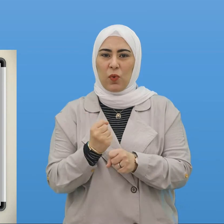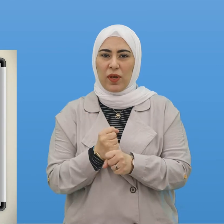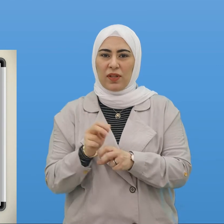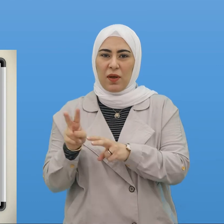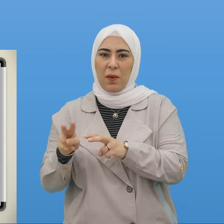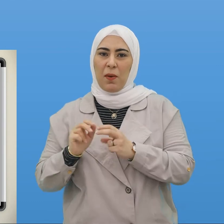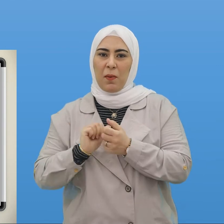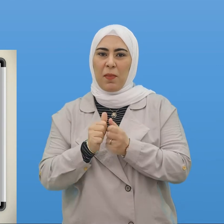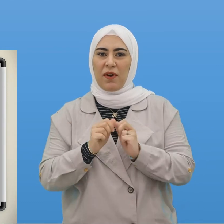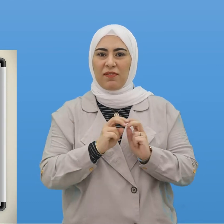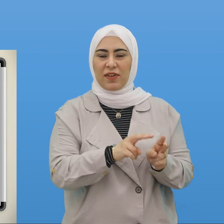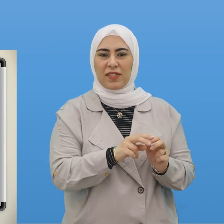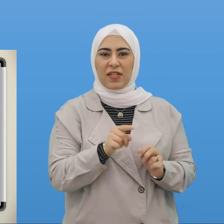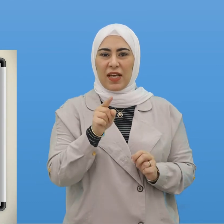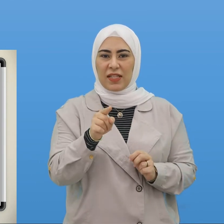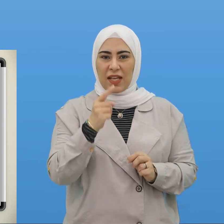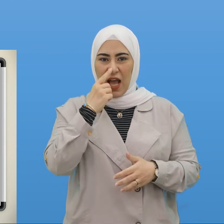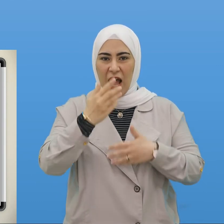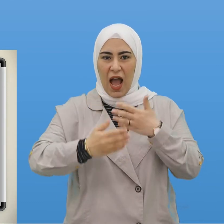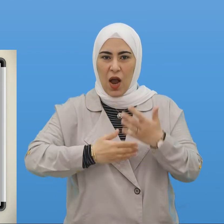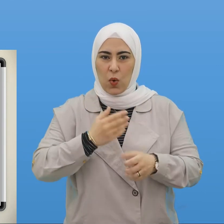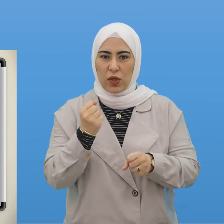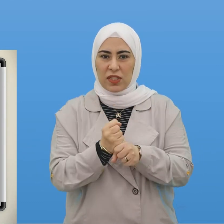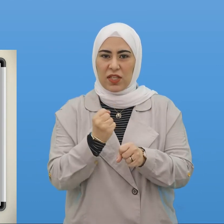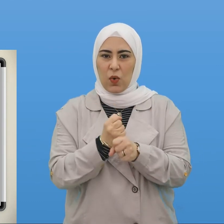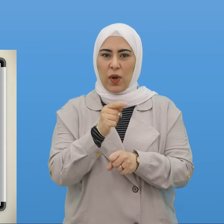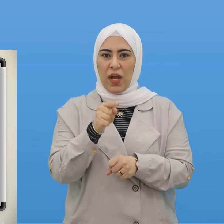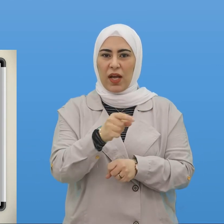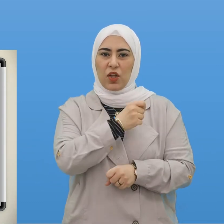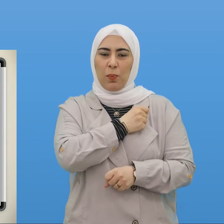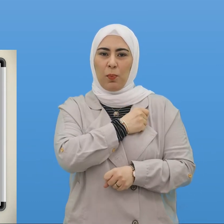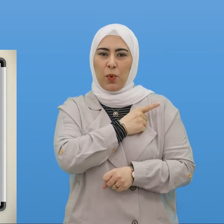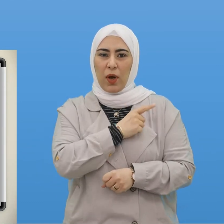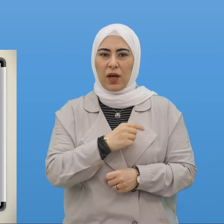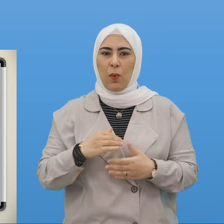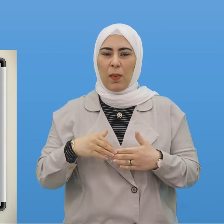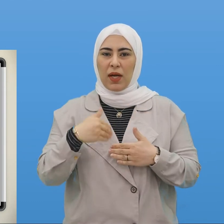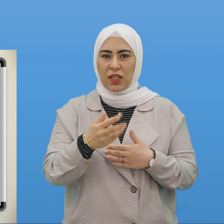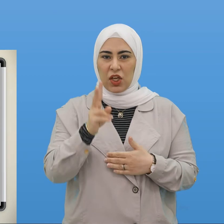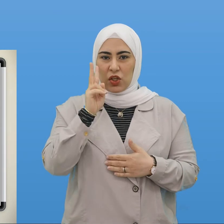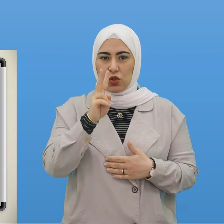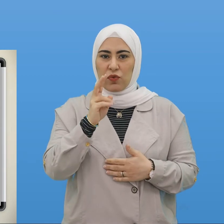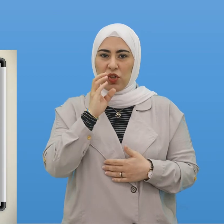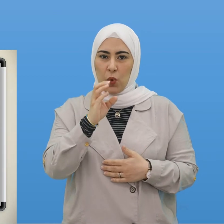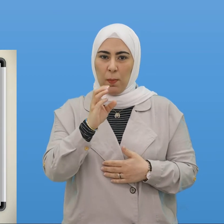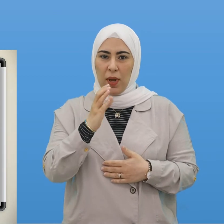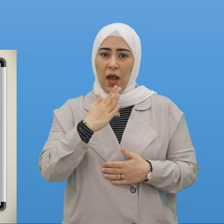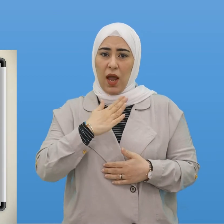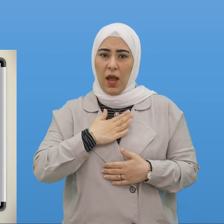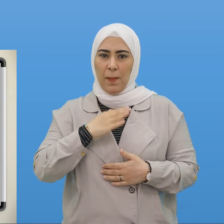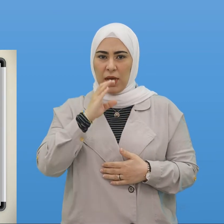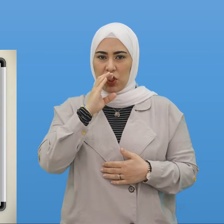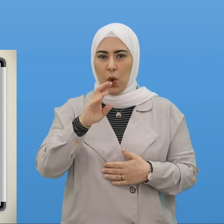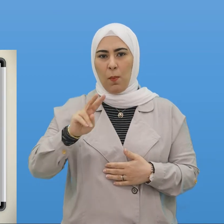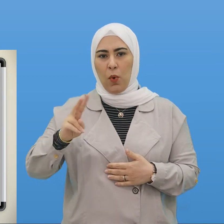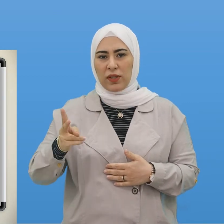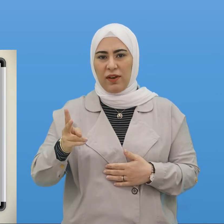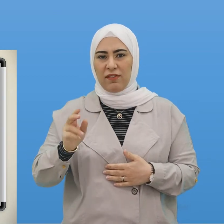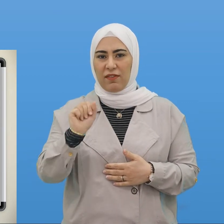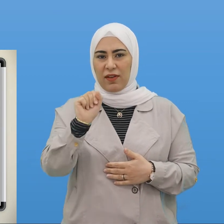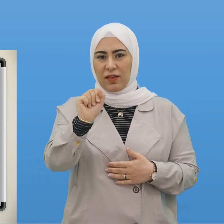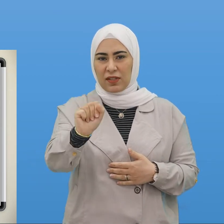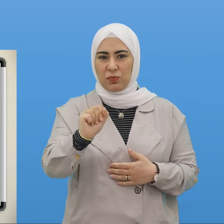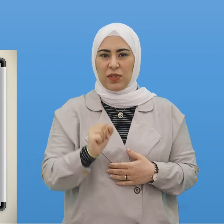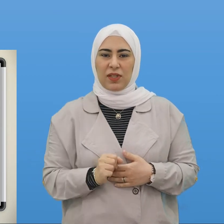to paraphrase this example alone, and then you can take a look at the answer. Of course, my answer may be different as